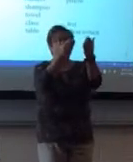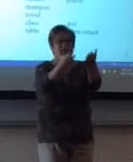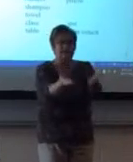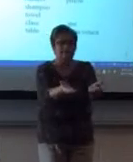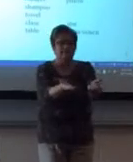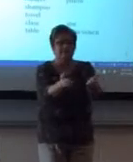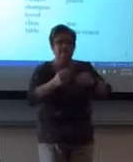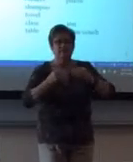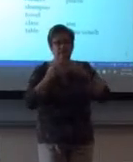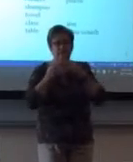Thanksgiving.